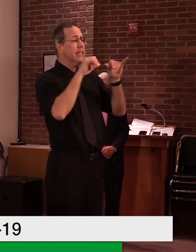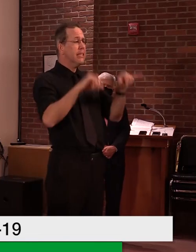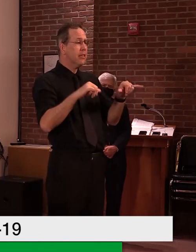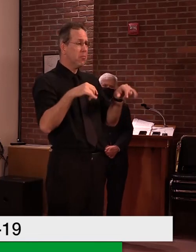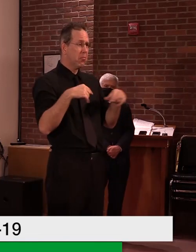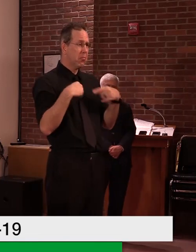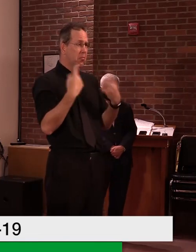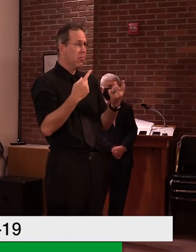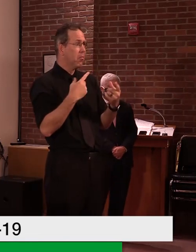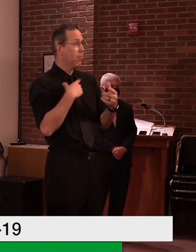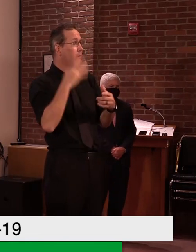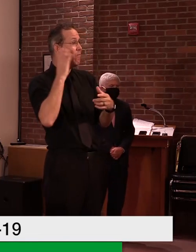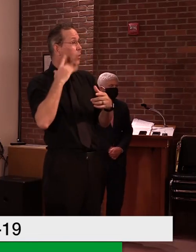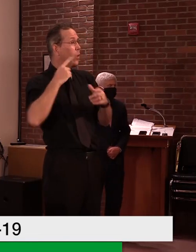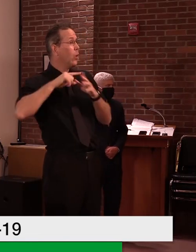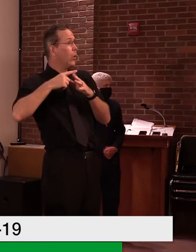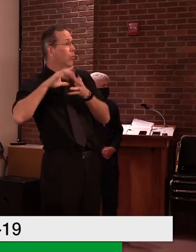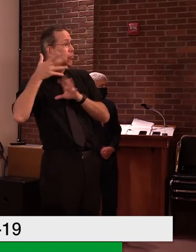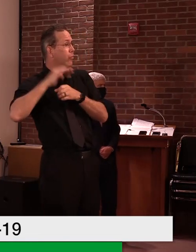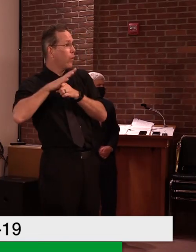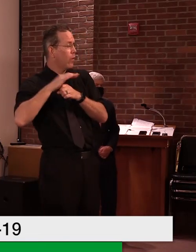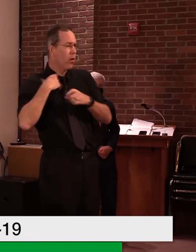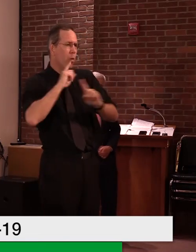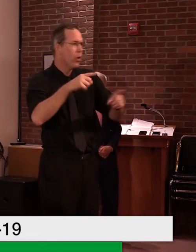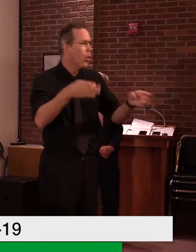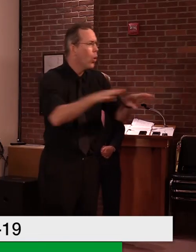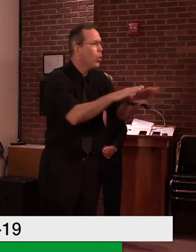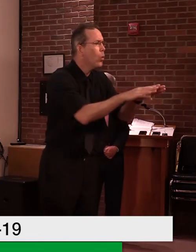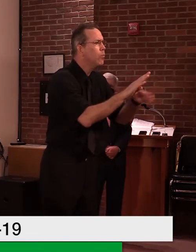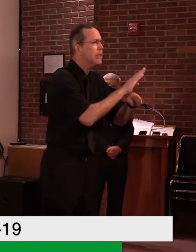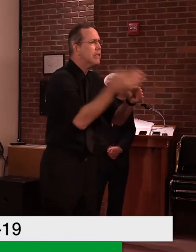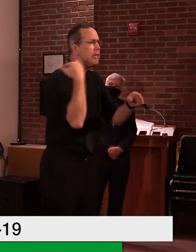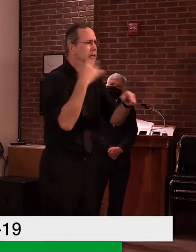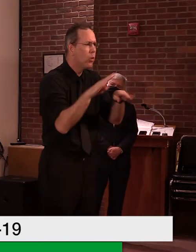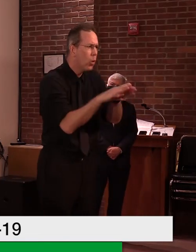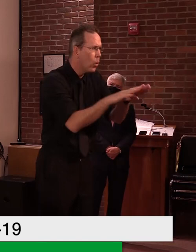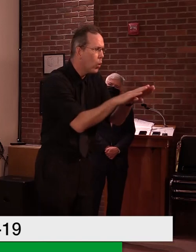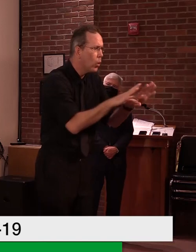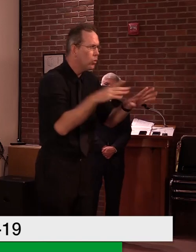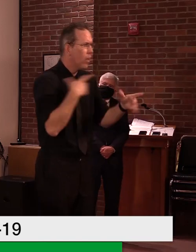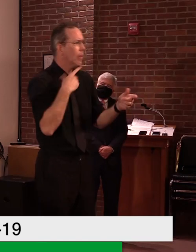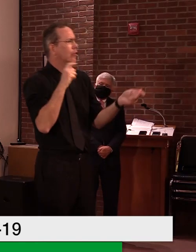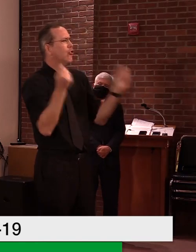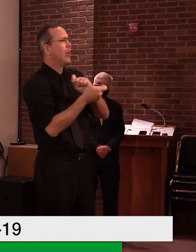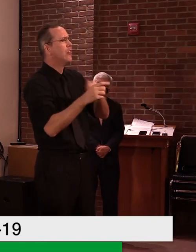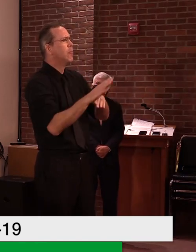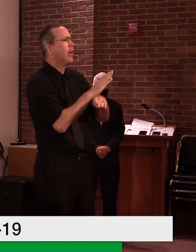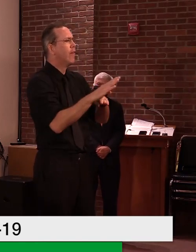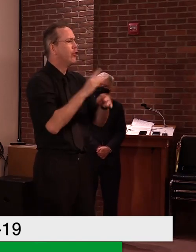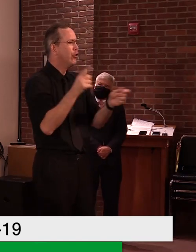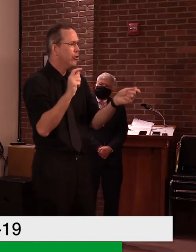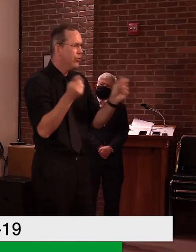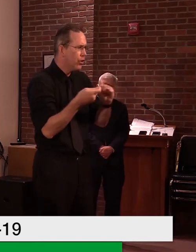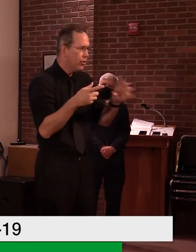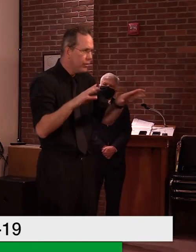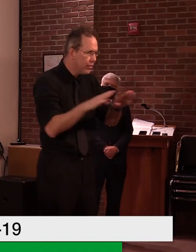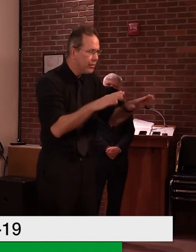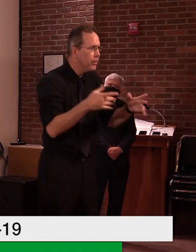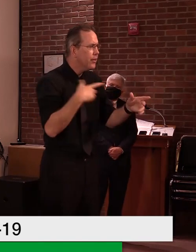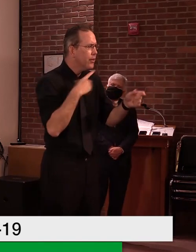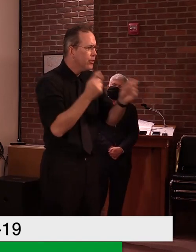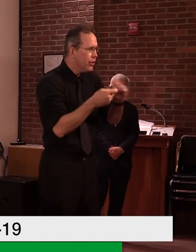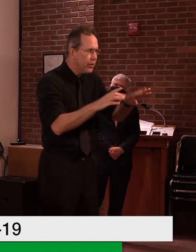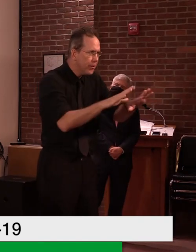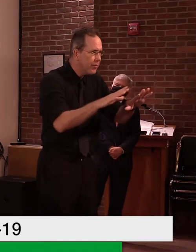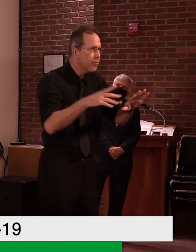shaking hands? Took a while. It took probably a couple months before people became accustomed to not doing so.